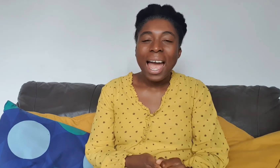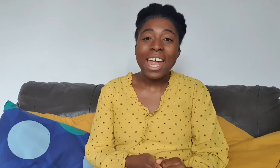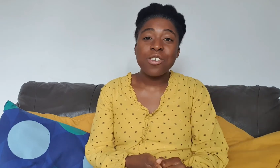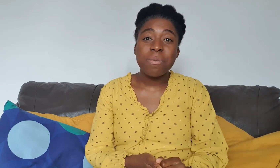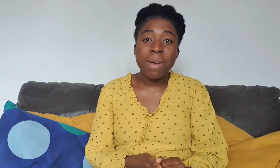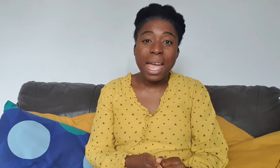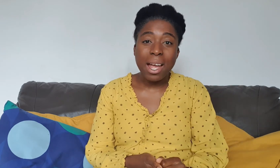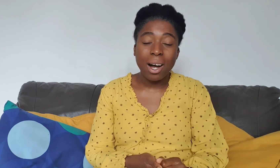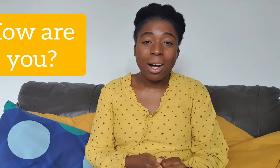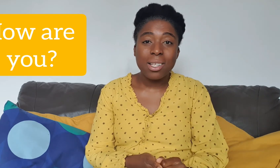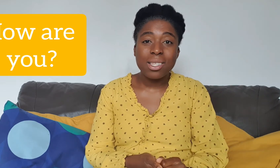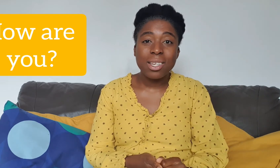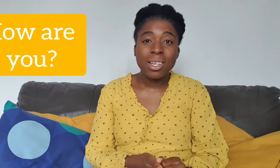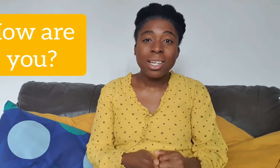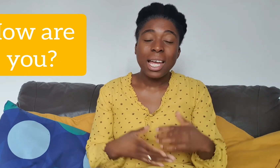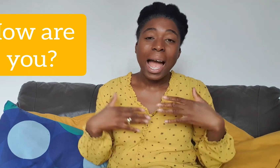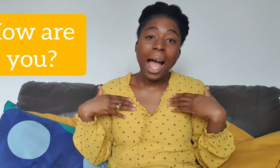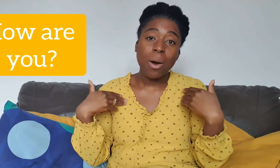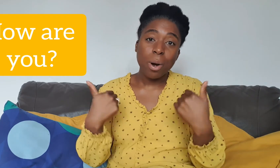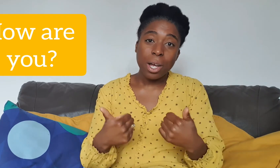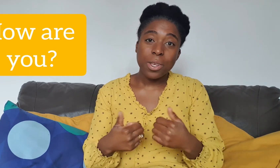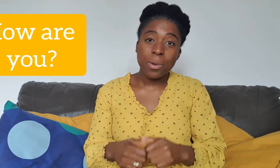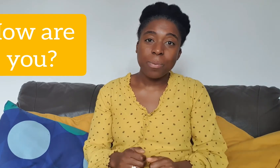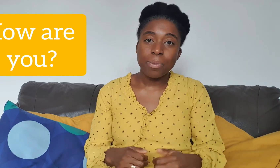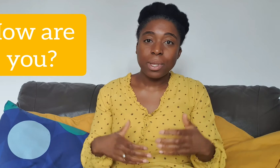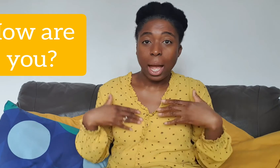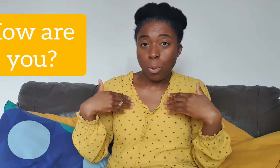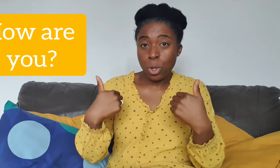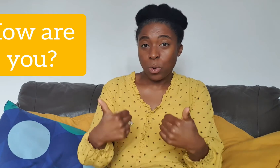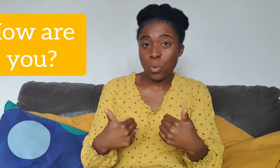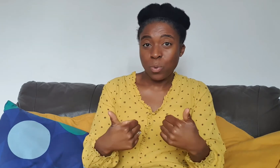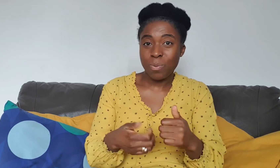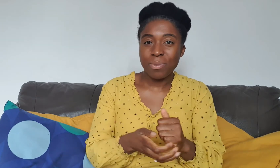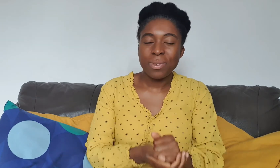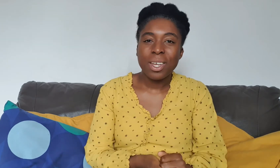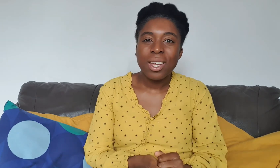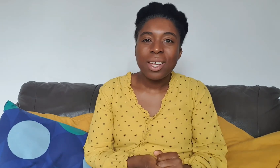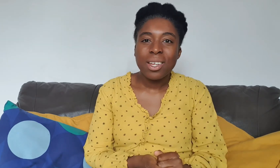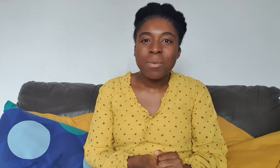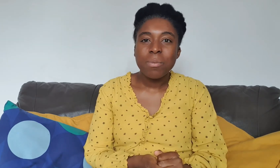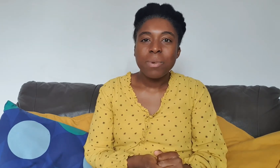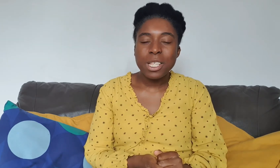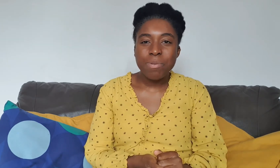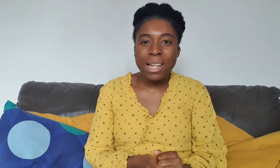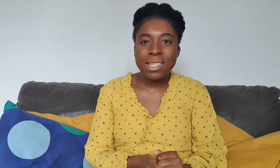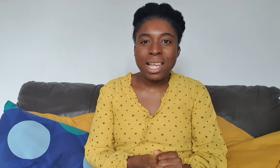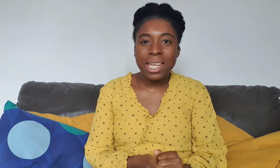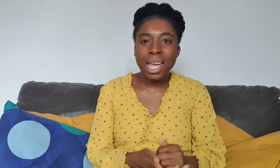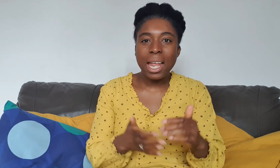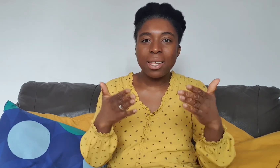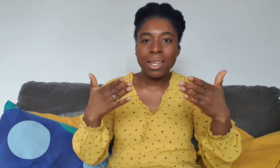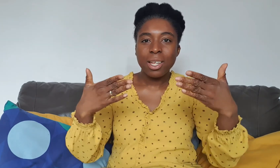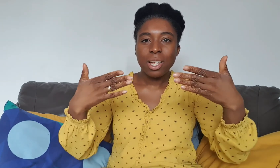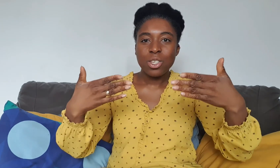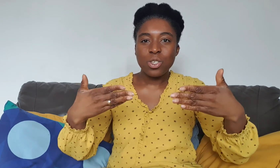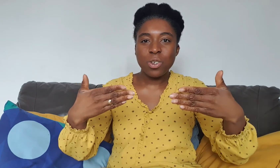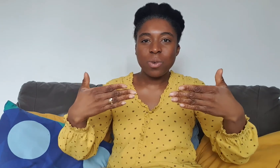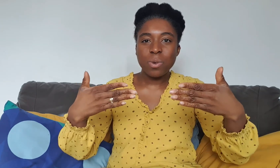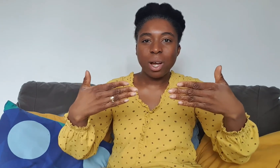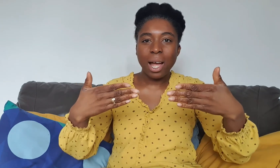And you may ask, how are you? Let's practice that again. 2